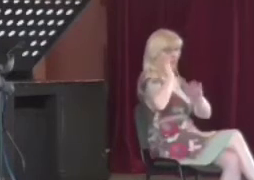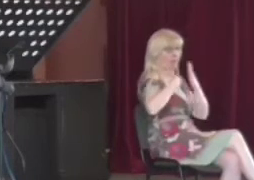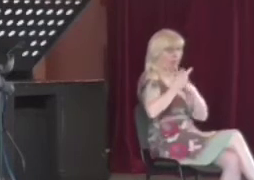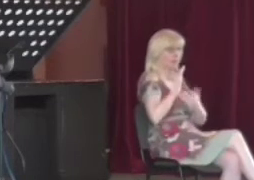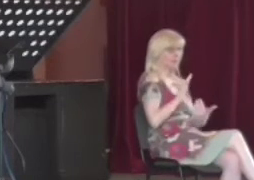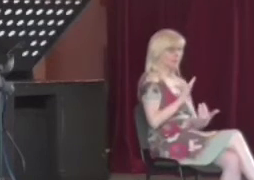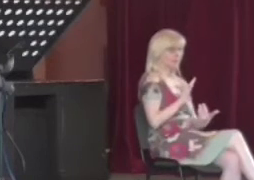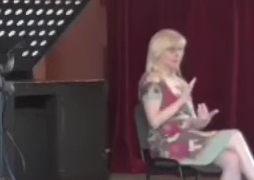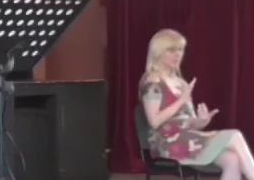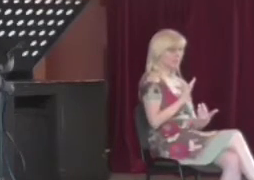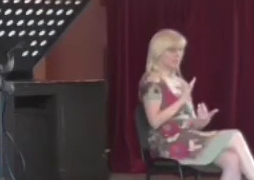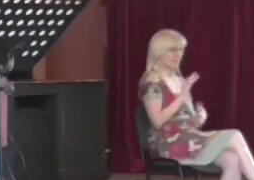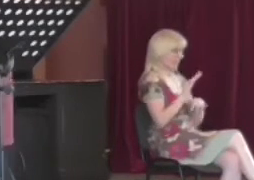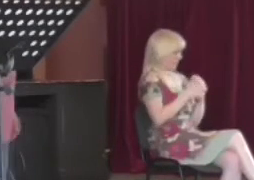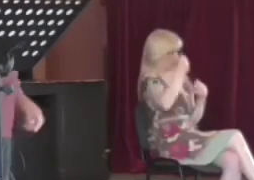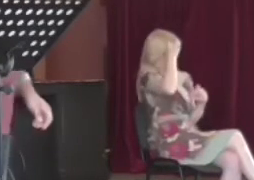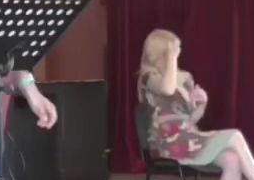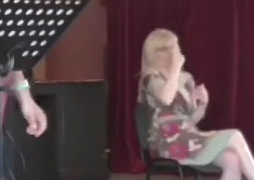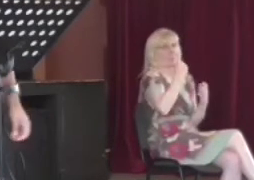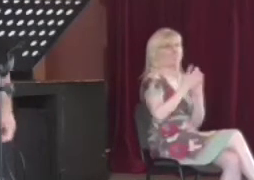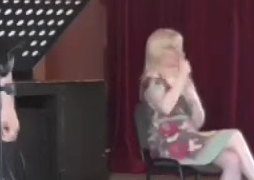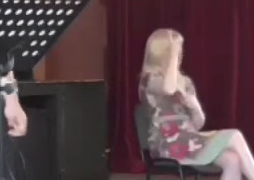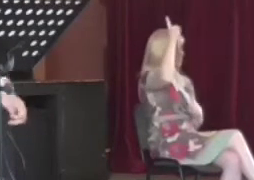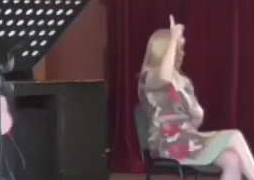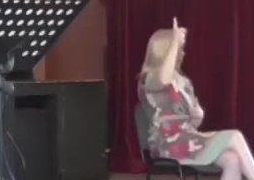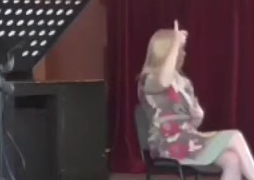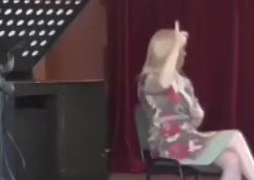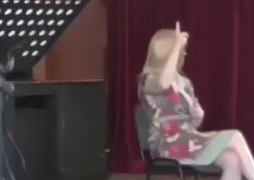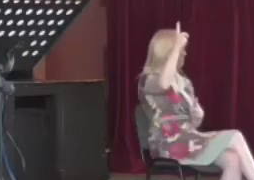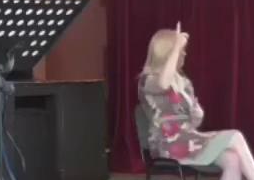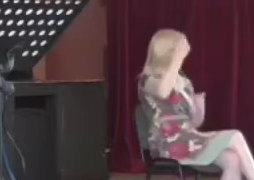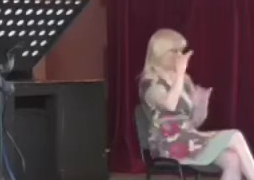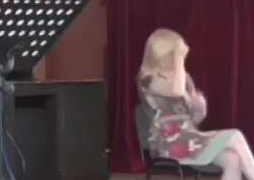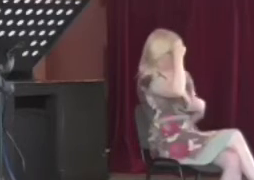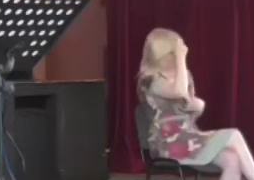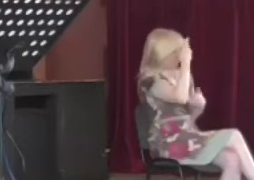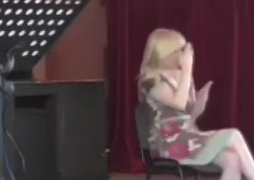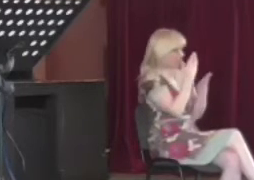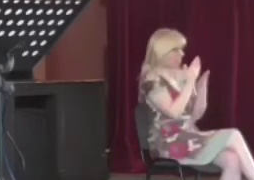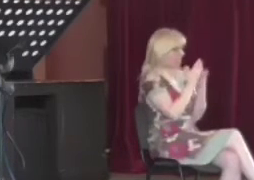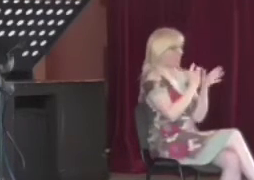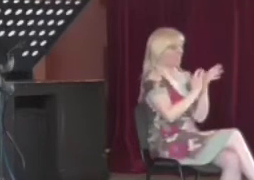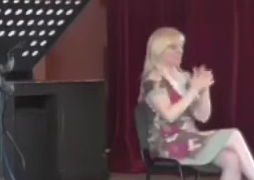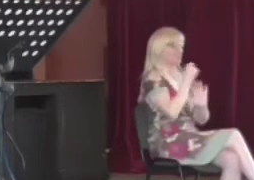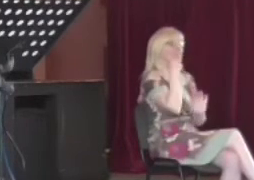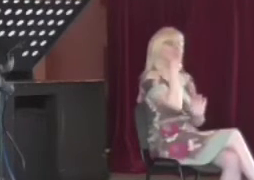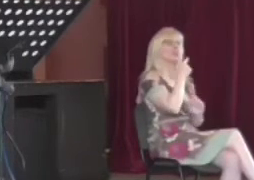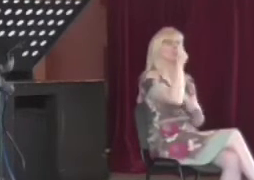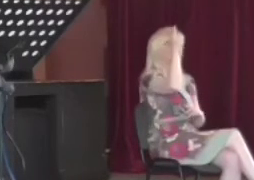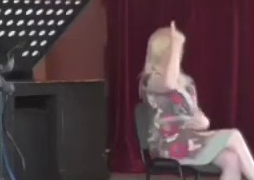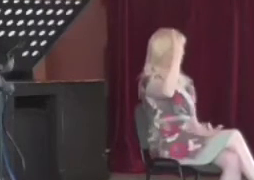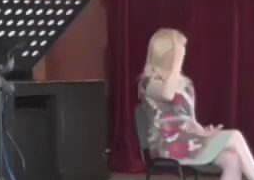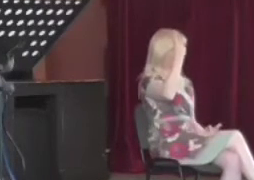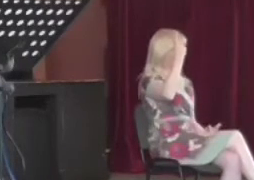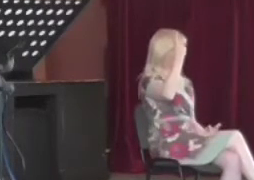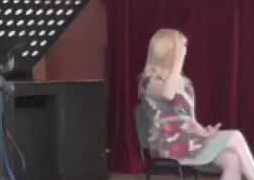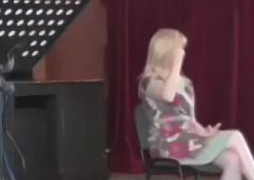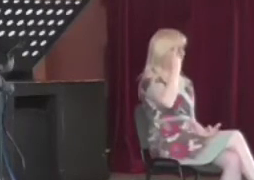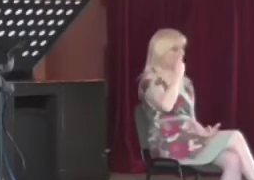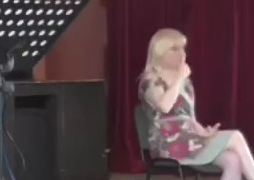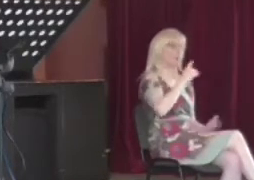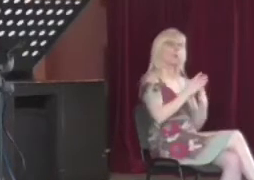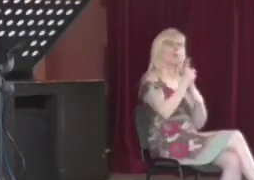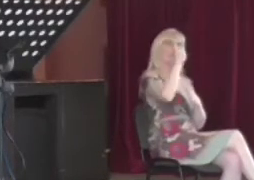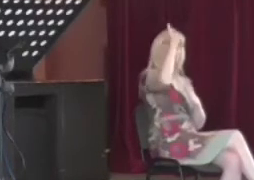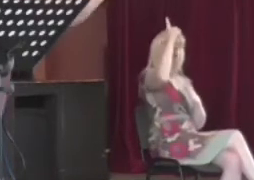He was changed in an instant, and that is the power that you have in your life now. You have that same power, the fact that Jesus, the risen